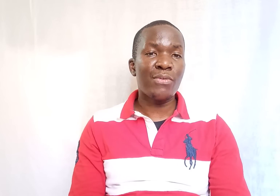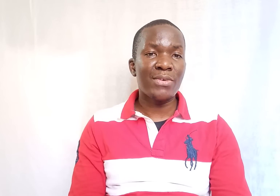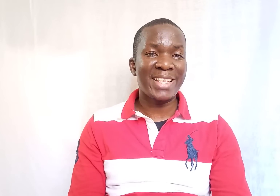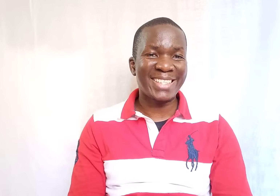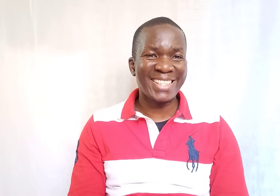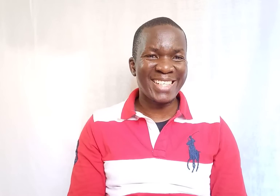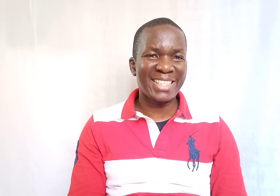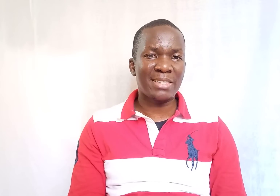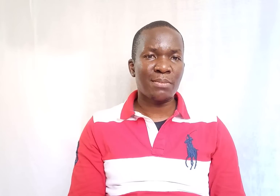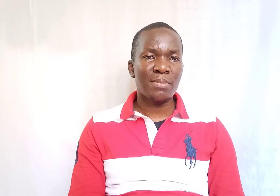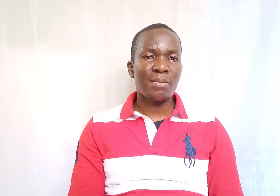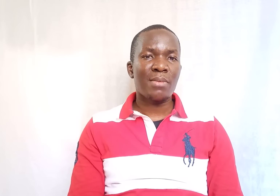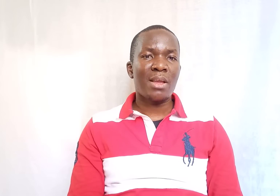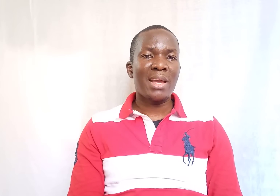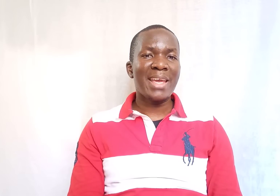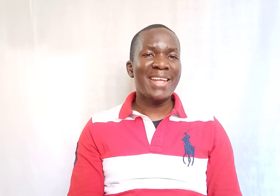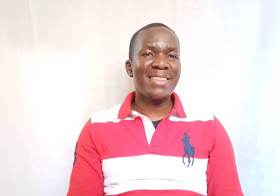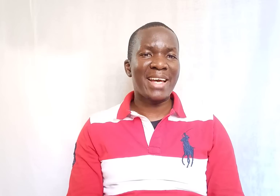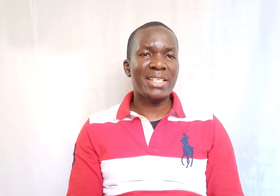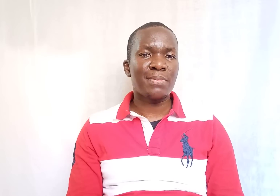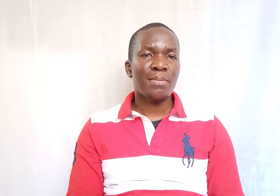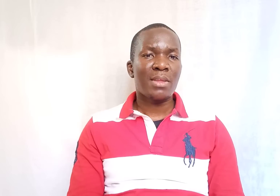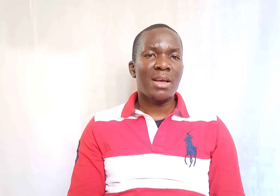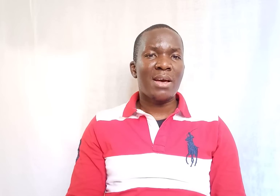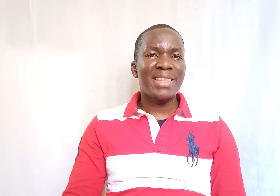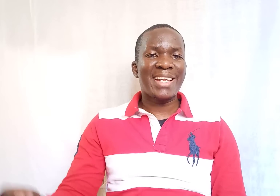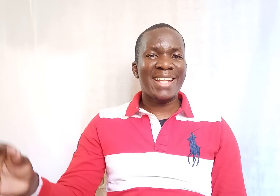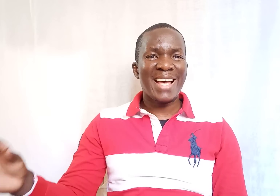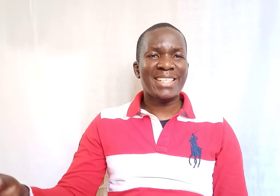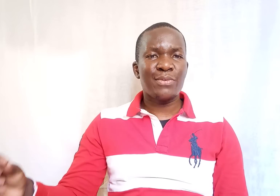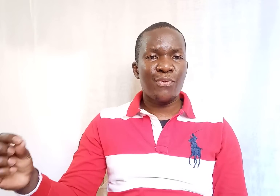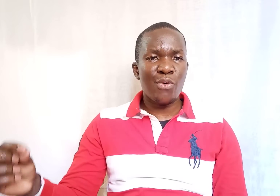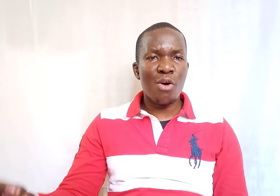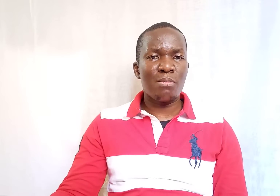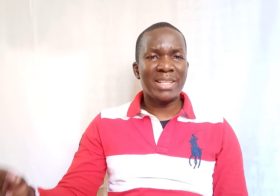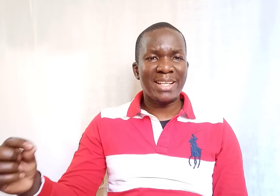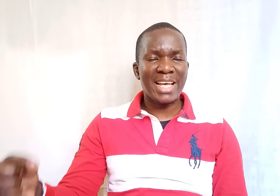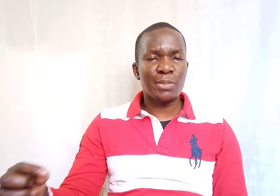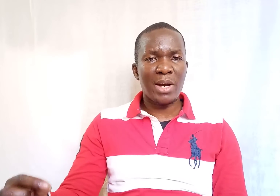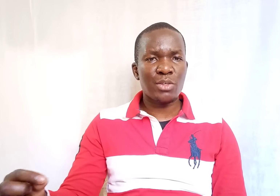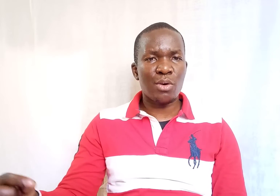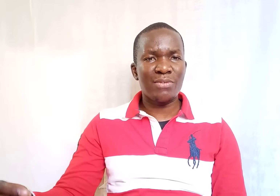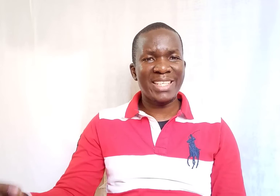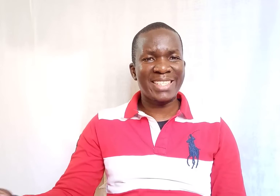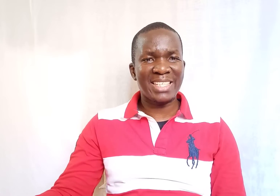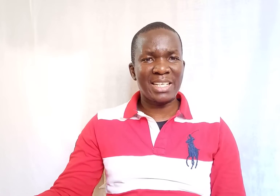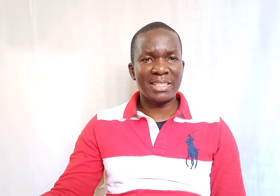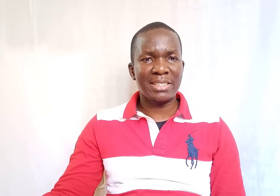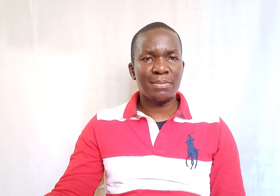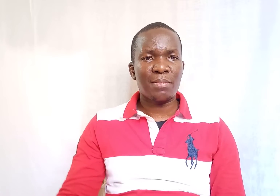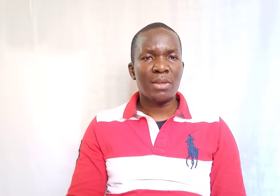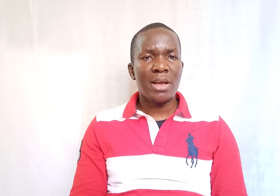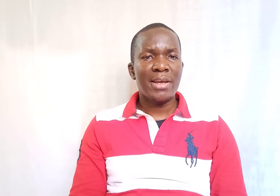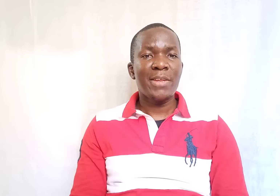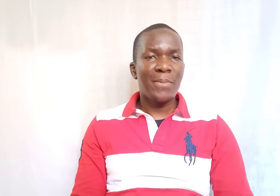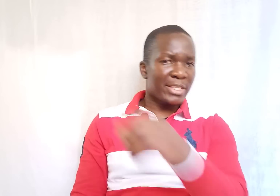the sentence, in that the last part of this sentence depends